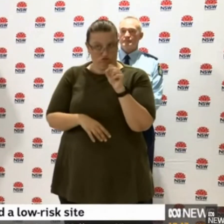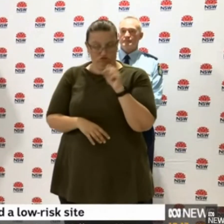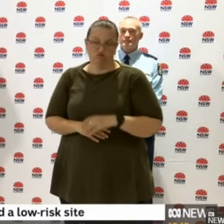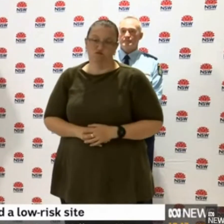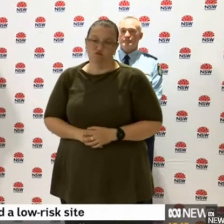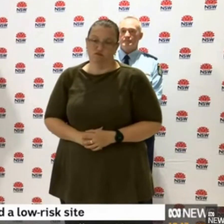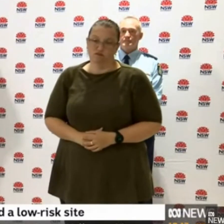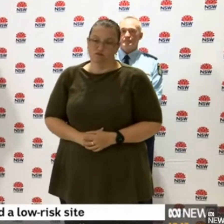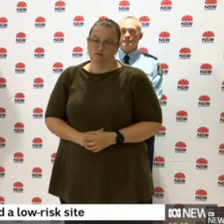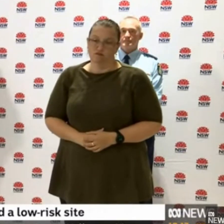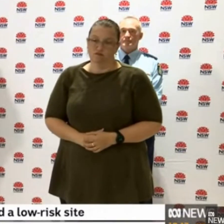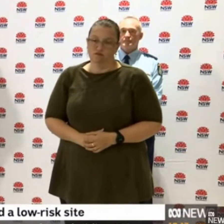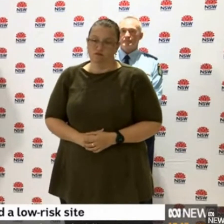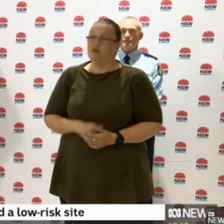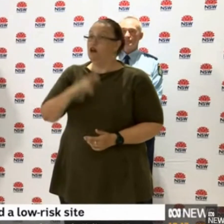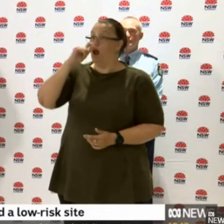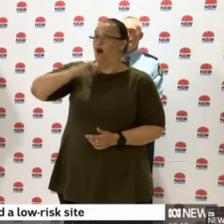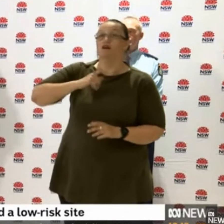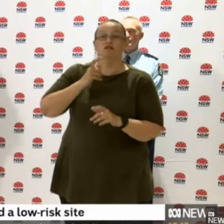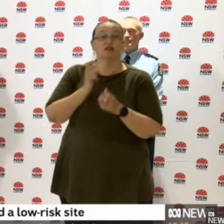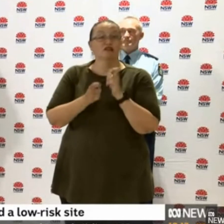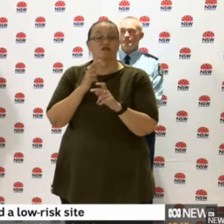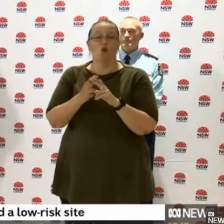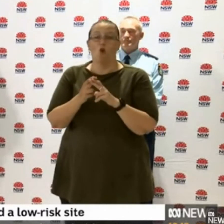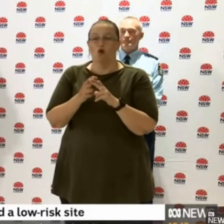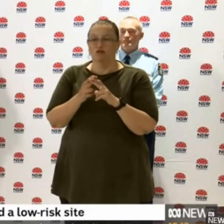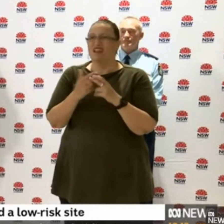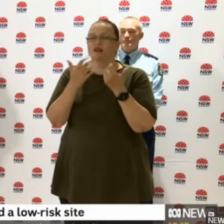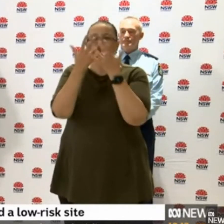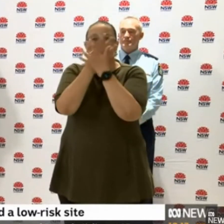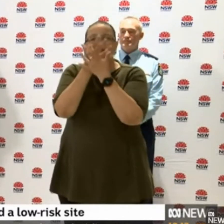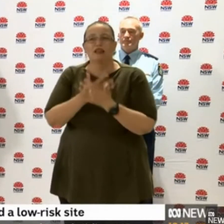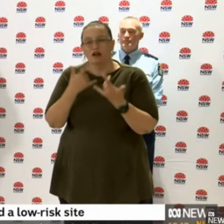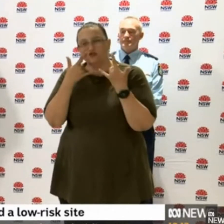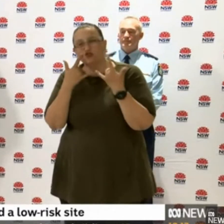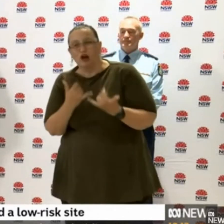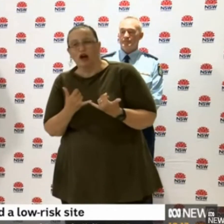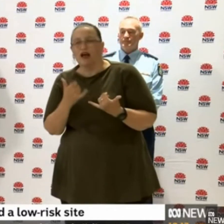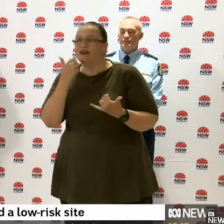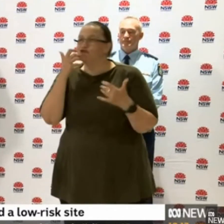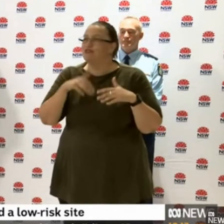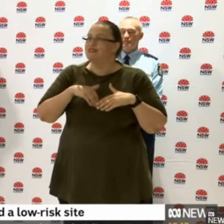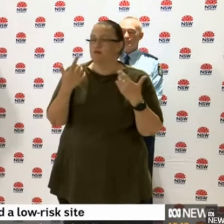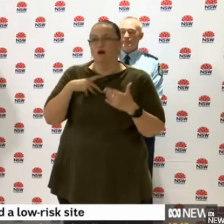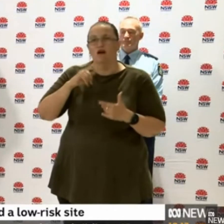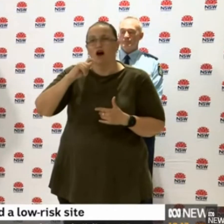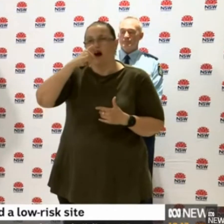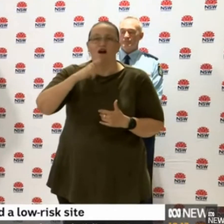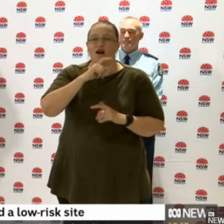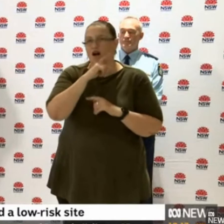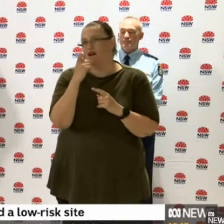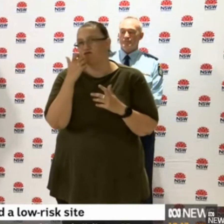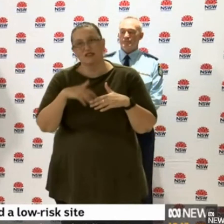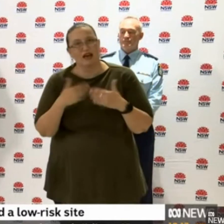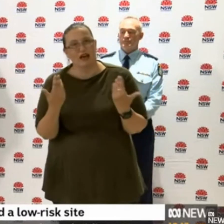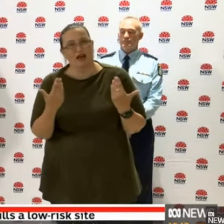as I said, these salivary tests are a screening test that allow us to do this daily monitoring. They are set